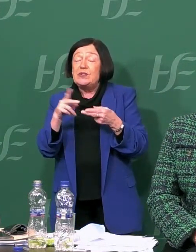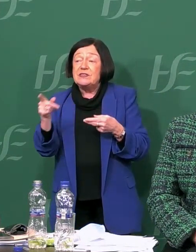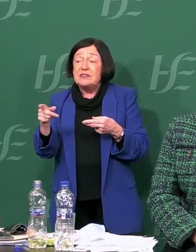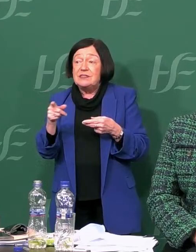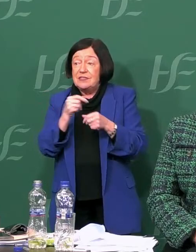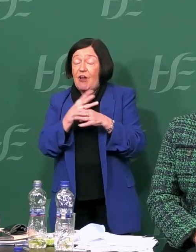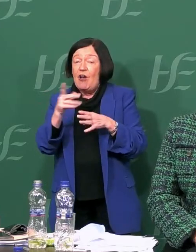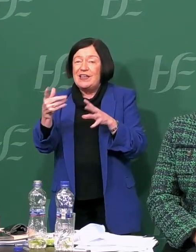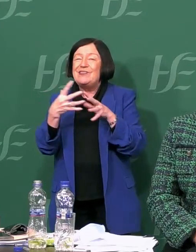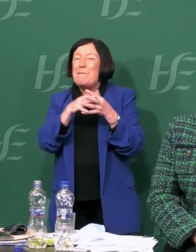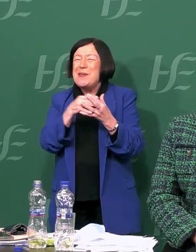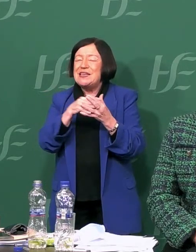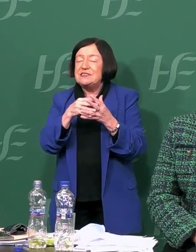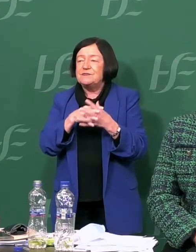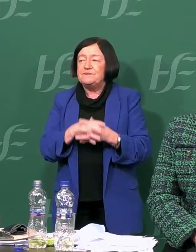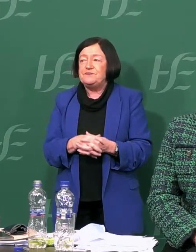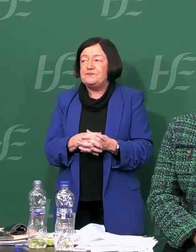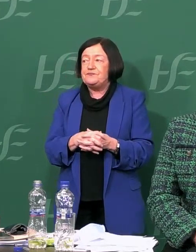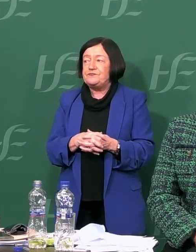coming into the mix, thankfully.